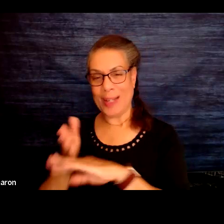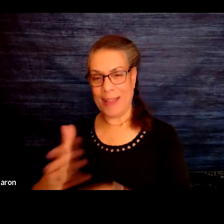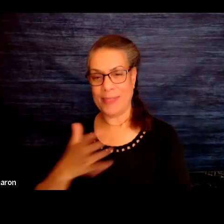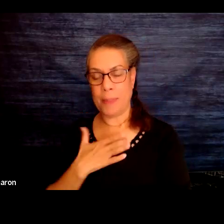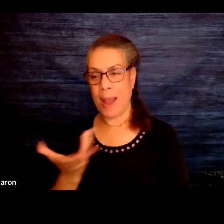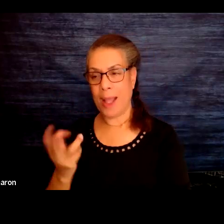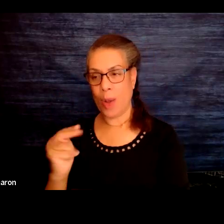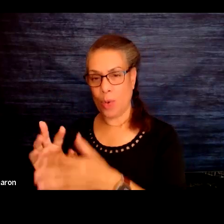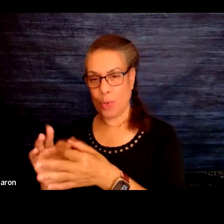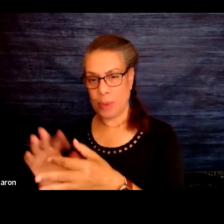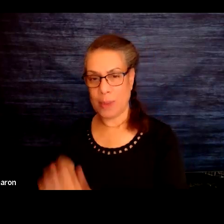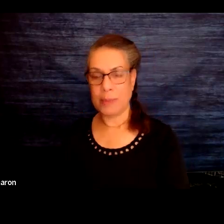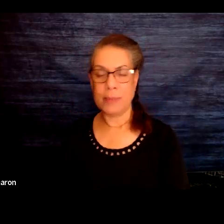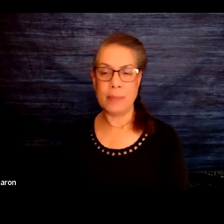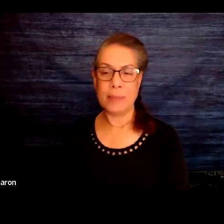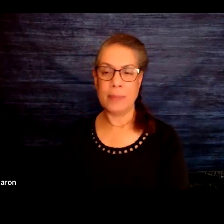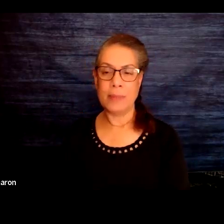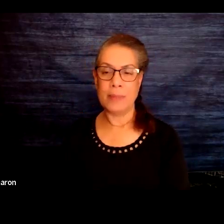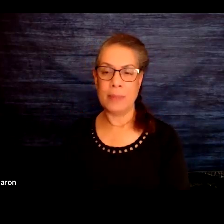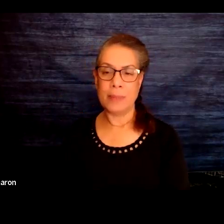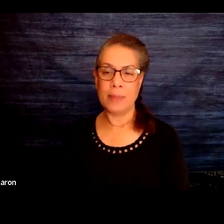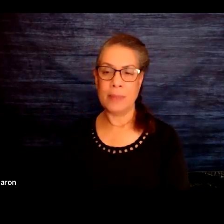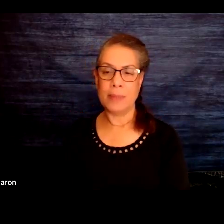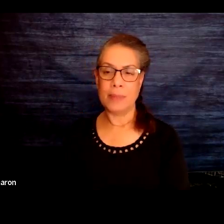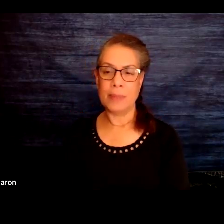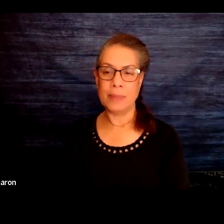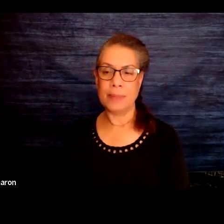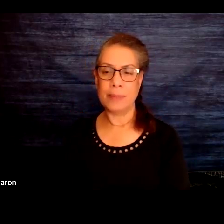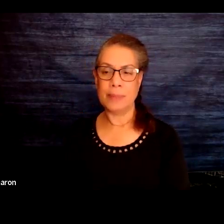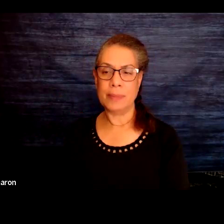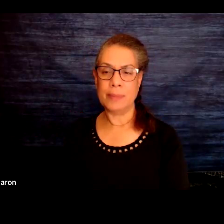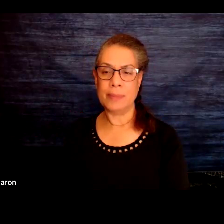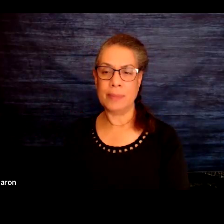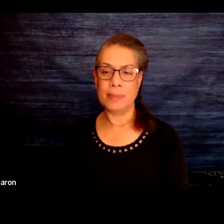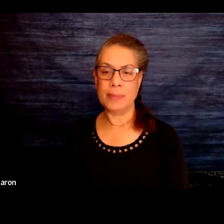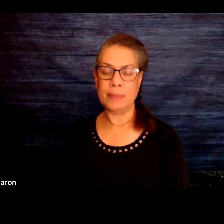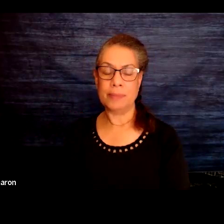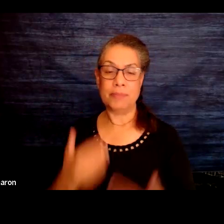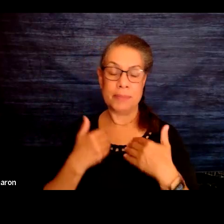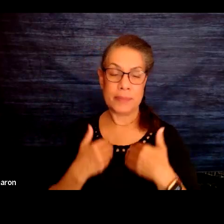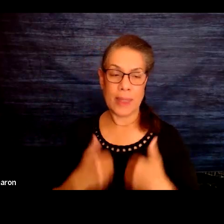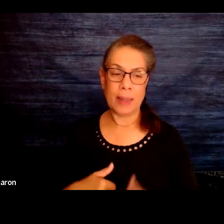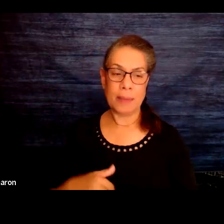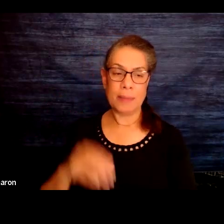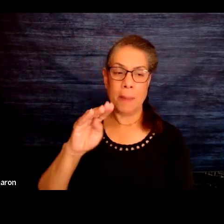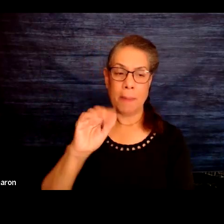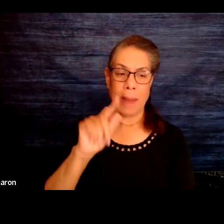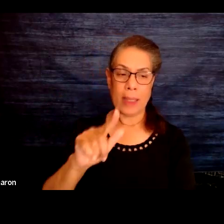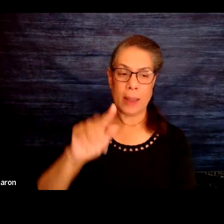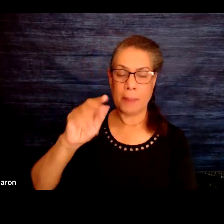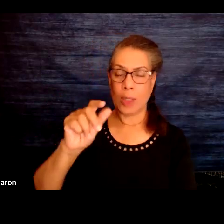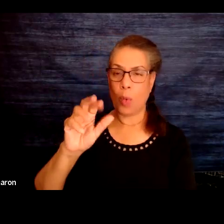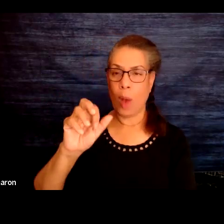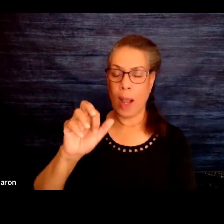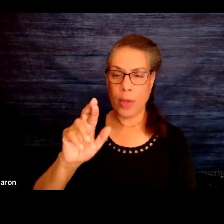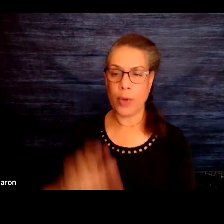Bona vespera, praeses et membra commissione scholae. Sum Michael Maguire, habito in West Roxbury et